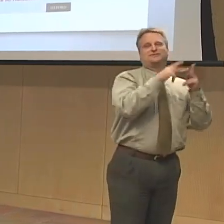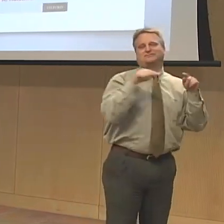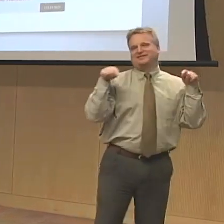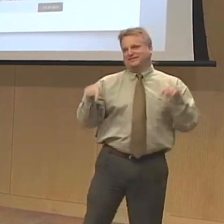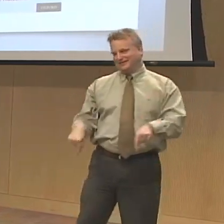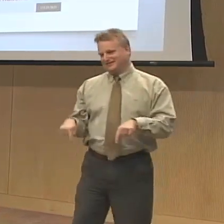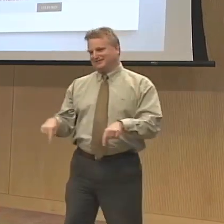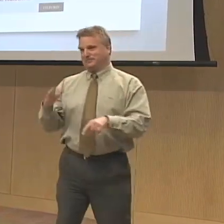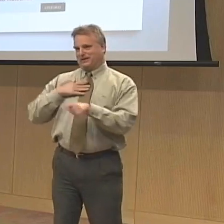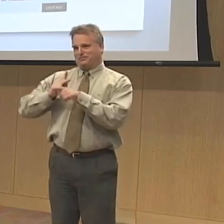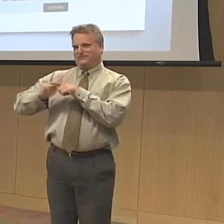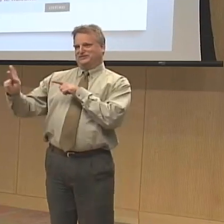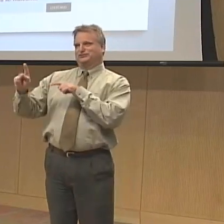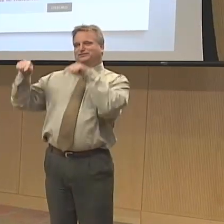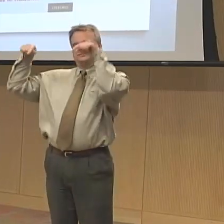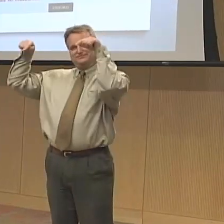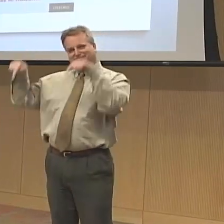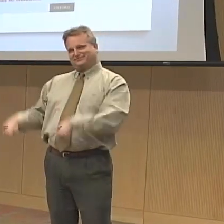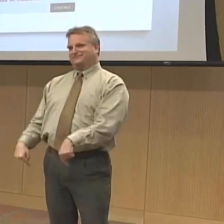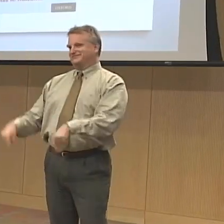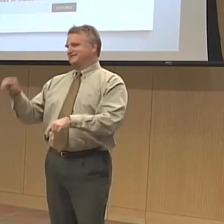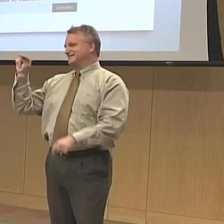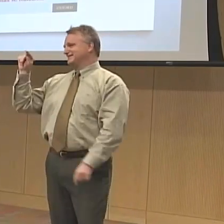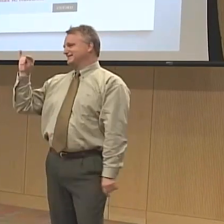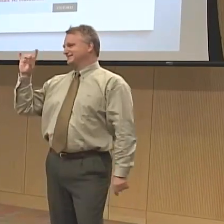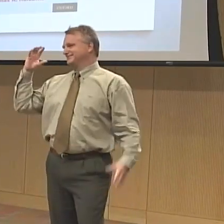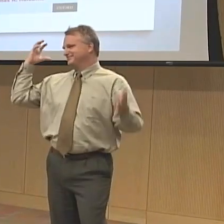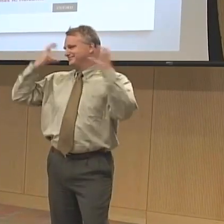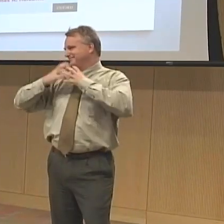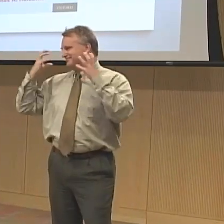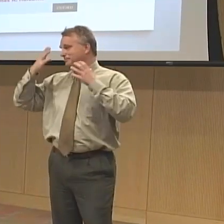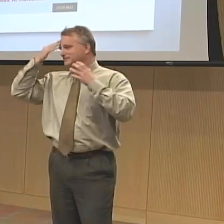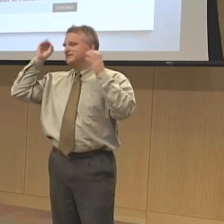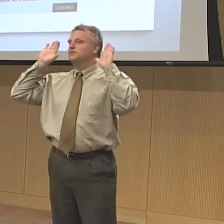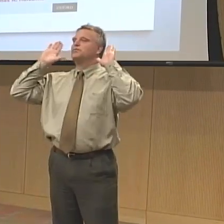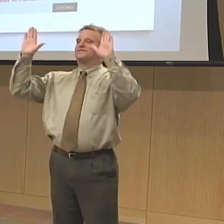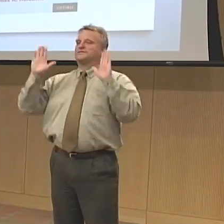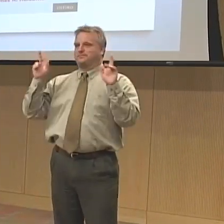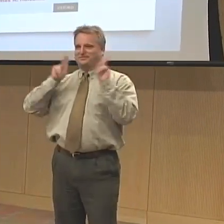special place, but I started my professional career here at NTID.